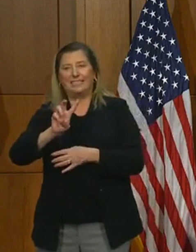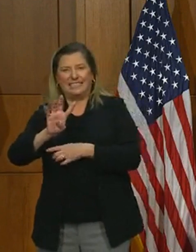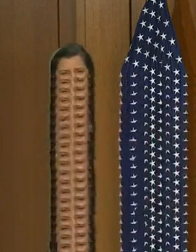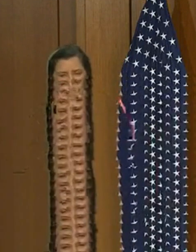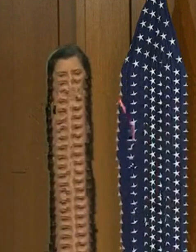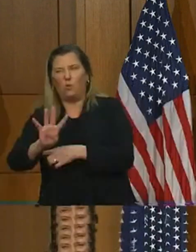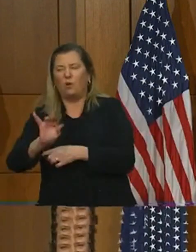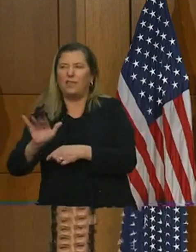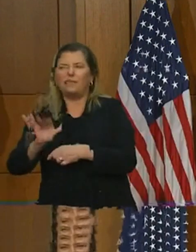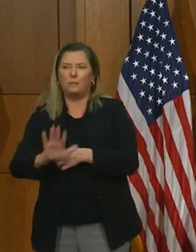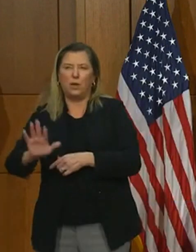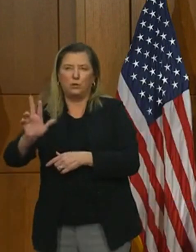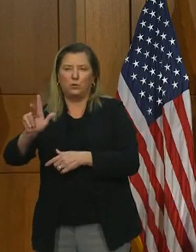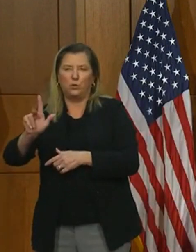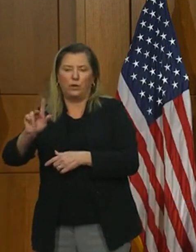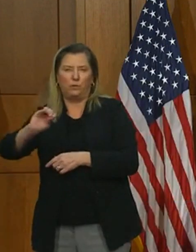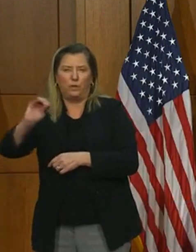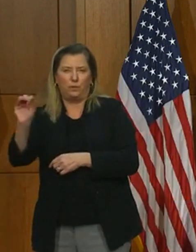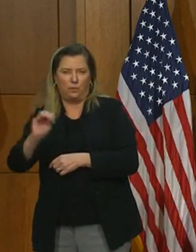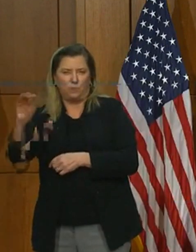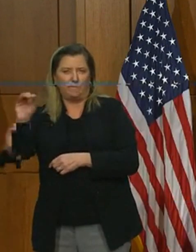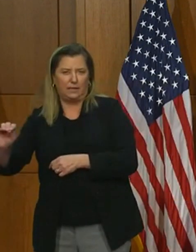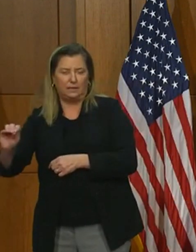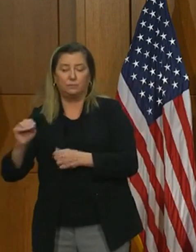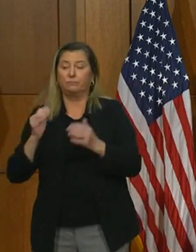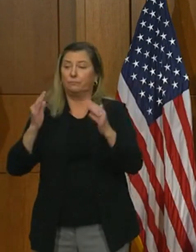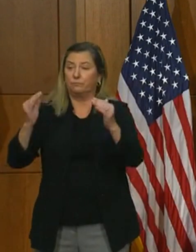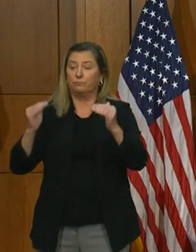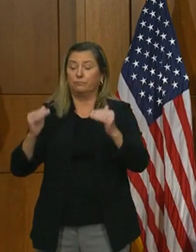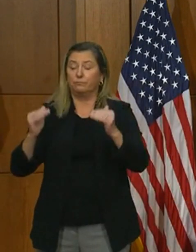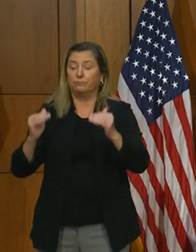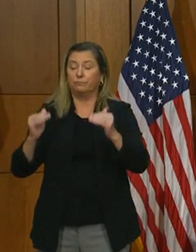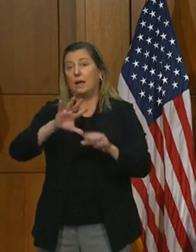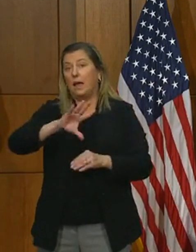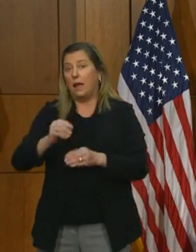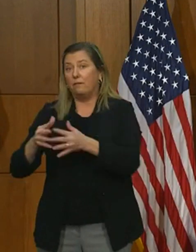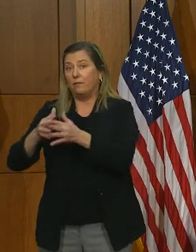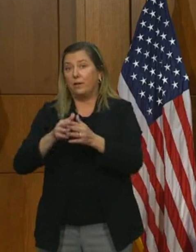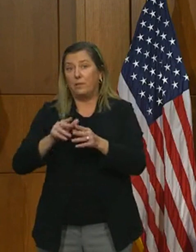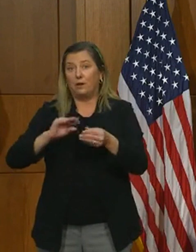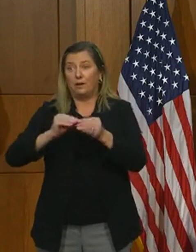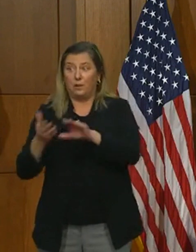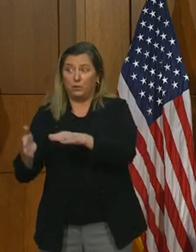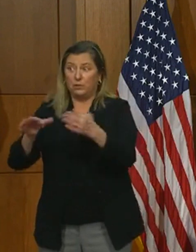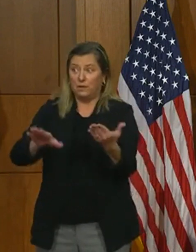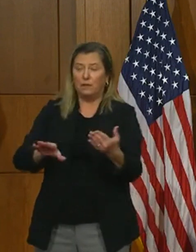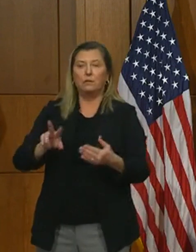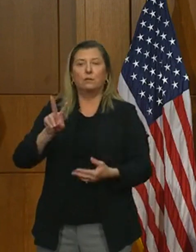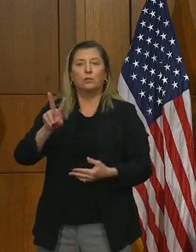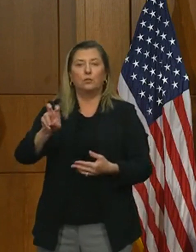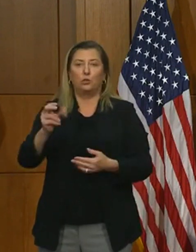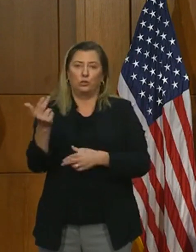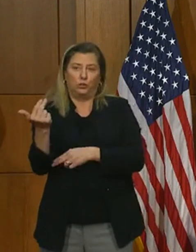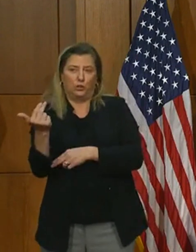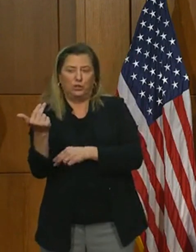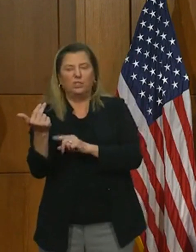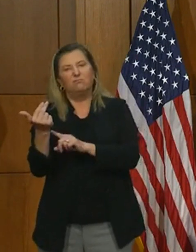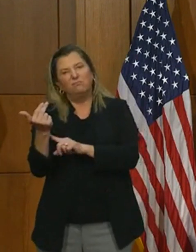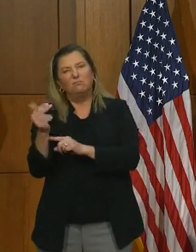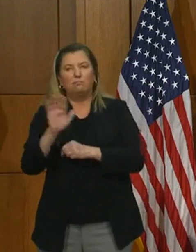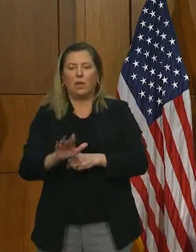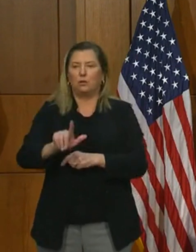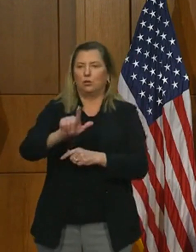4,864, or about 23% of our cases. African American deaths stand at 213, which is